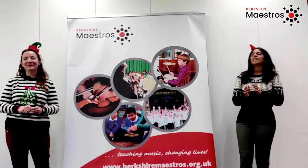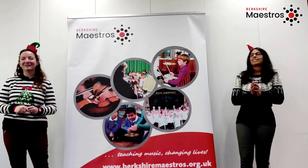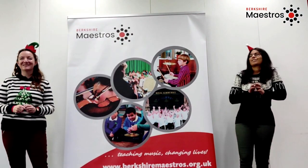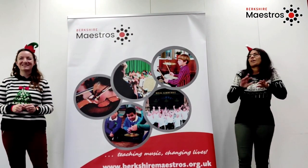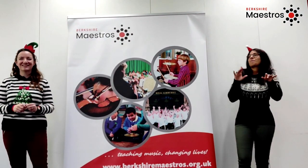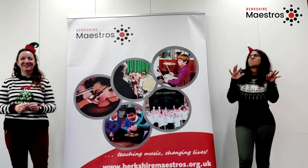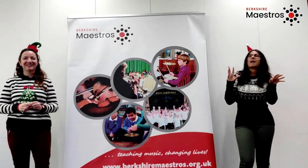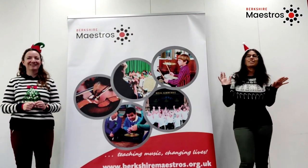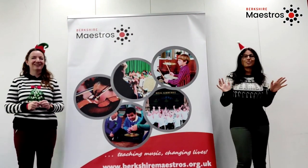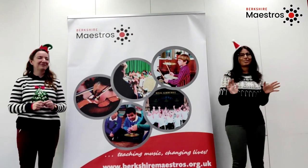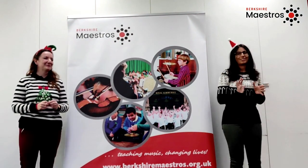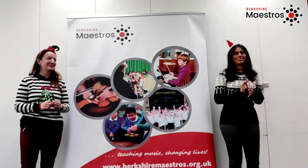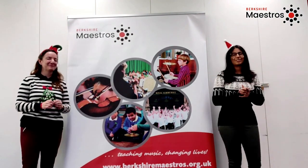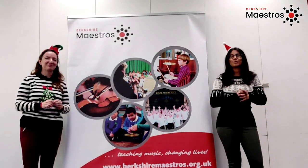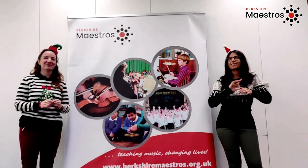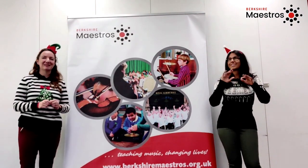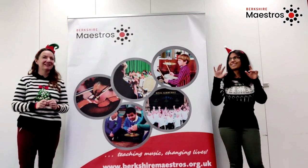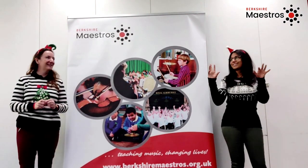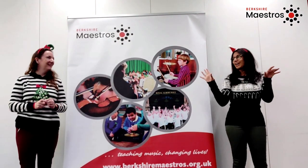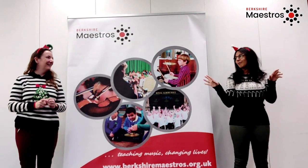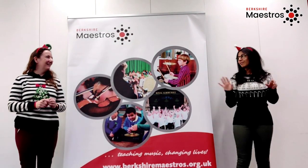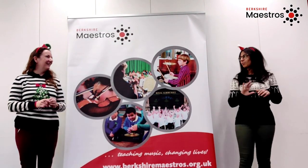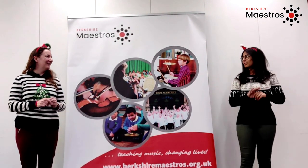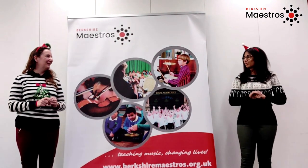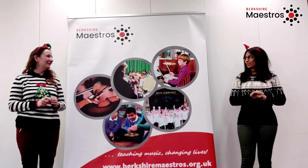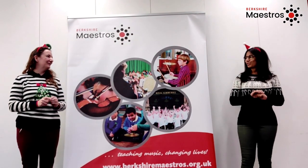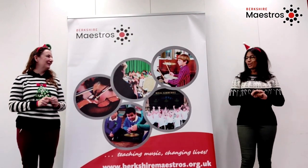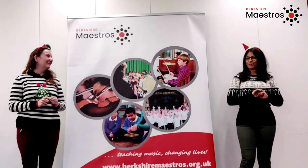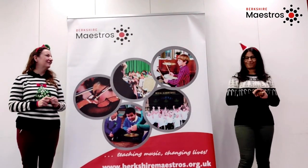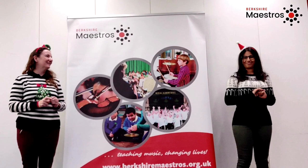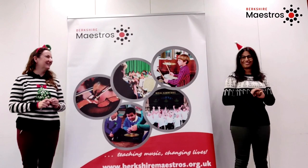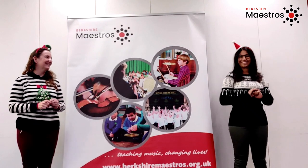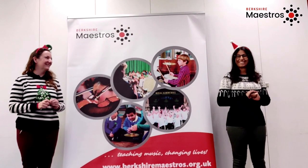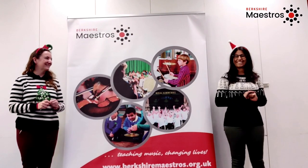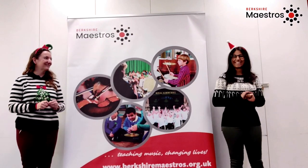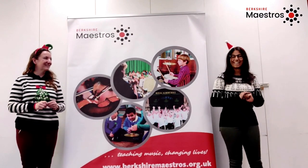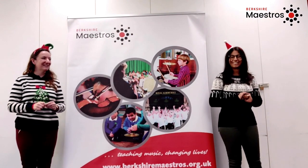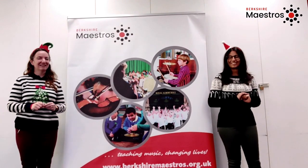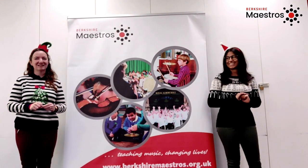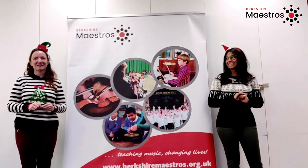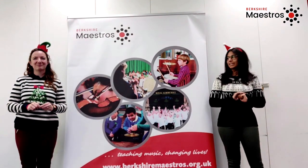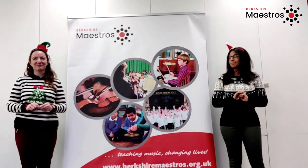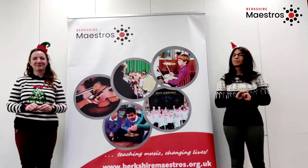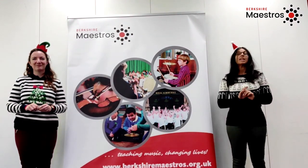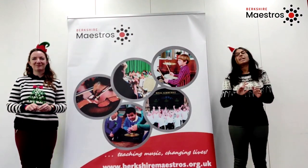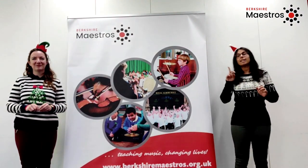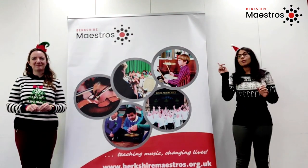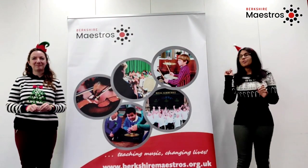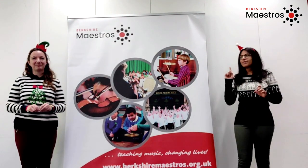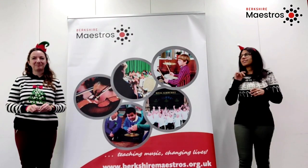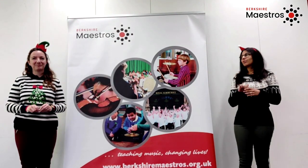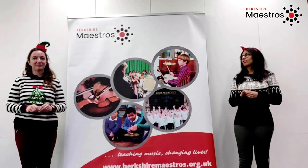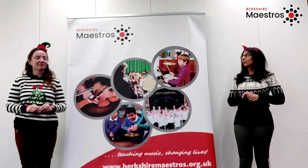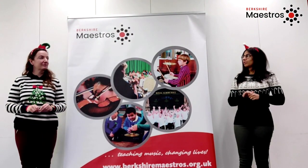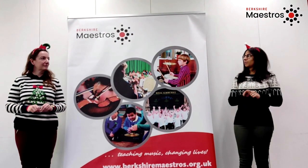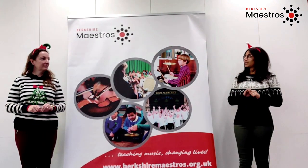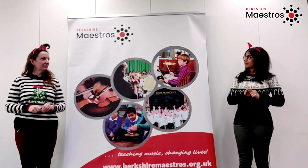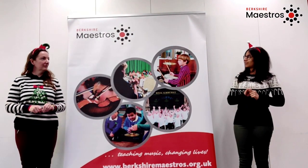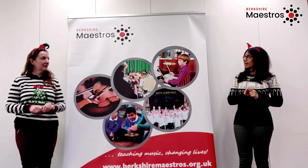Well, it's so done. Magical with all the snow. I have to imagine all the snow. It really is. Really absolutely is. Now, this song can also be done as a